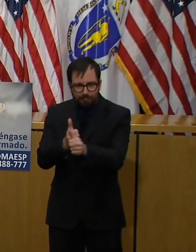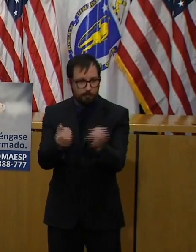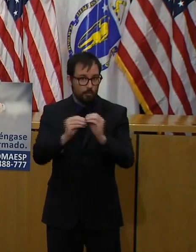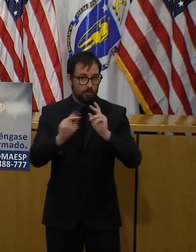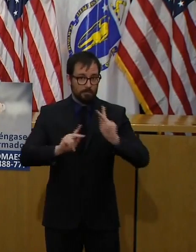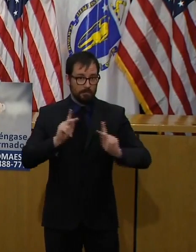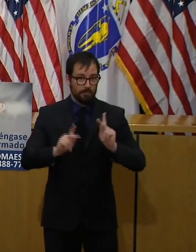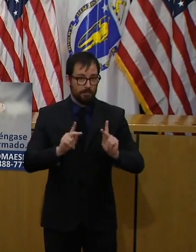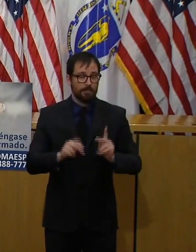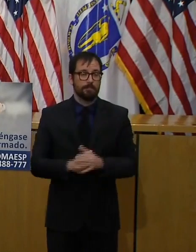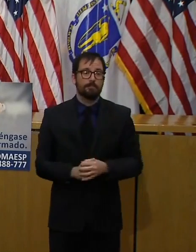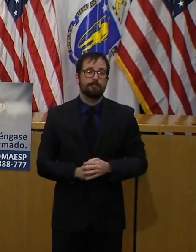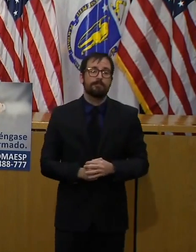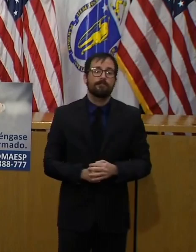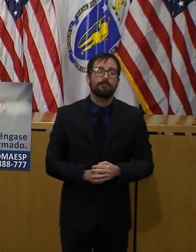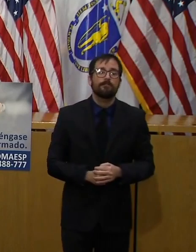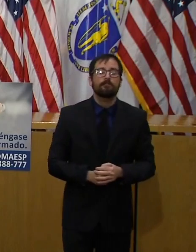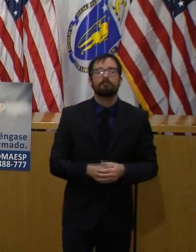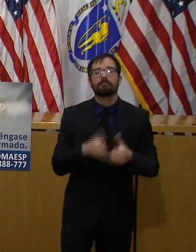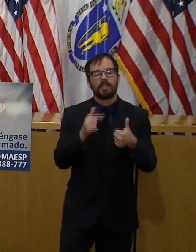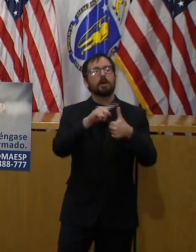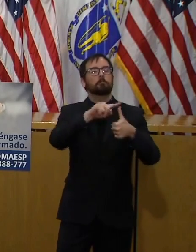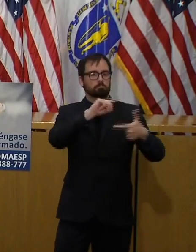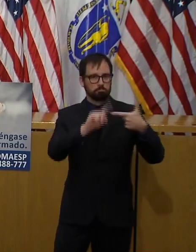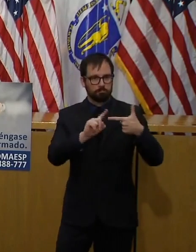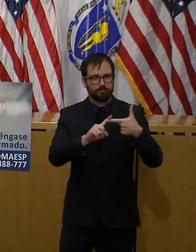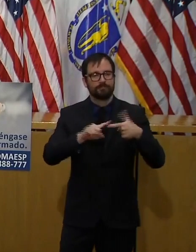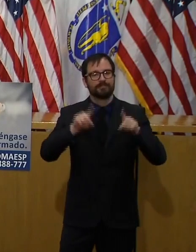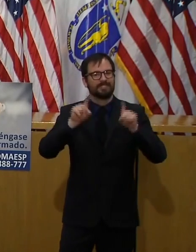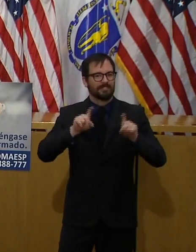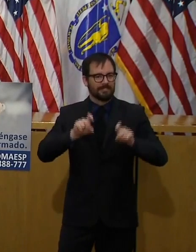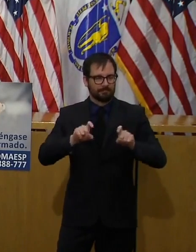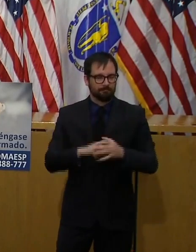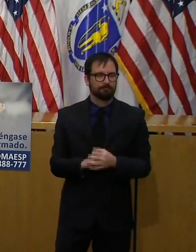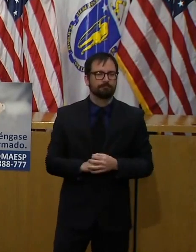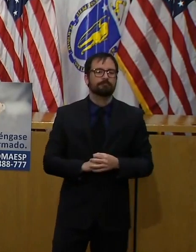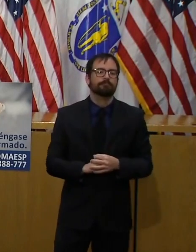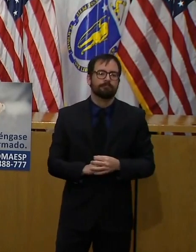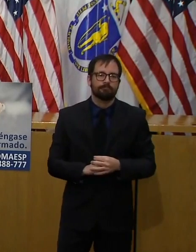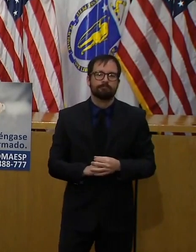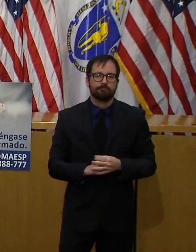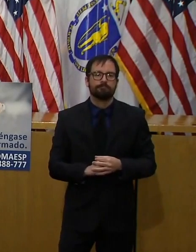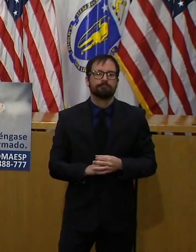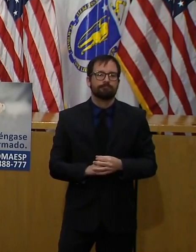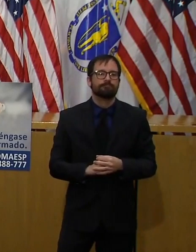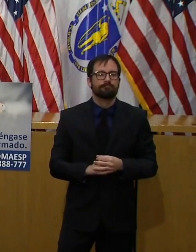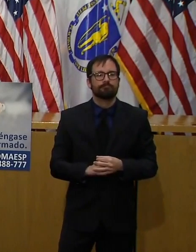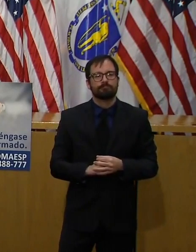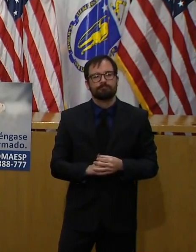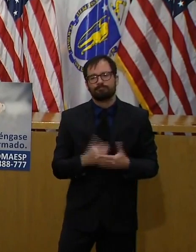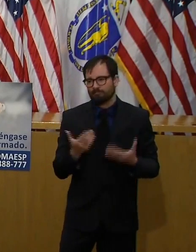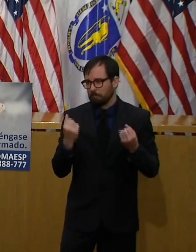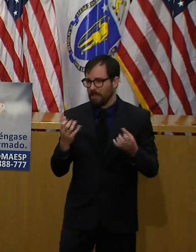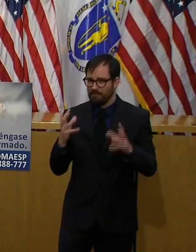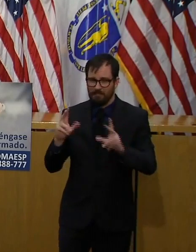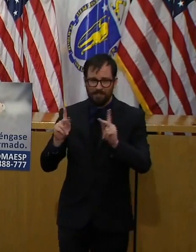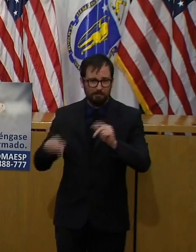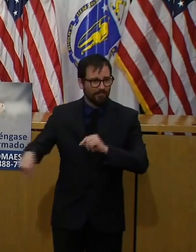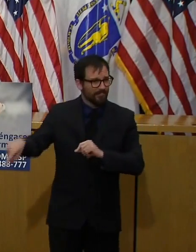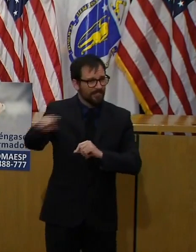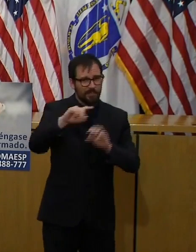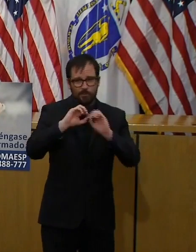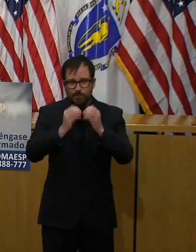testing. Thanks to a lot of hard work by a lot of our partners, Massachusetts remains a leading state in the country in per capita